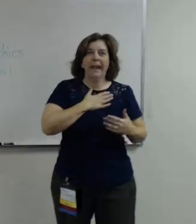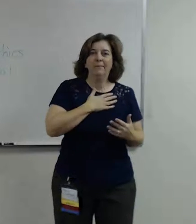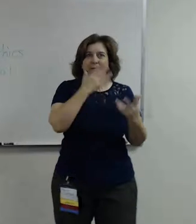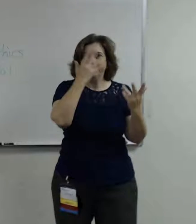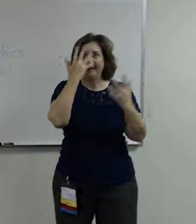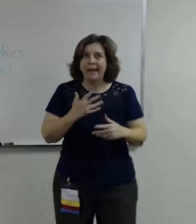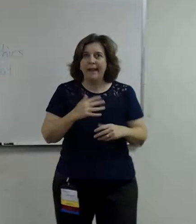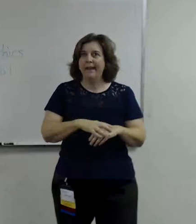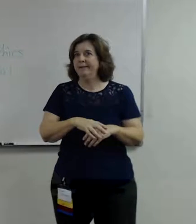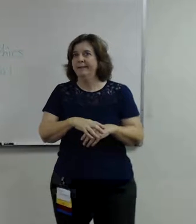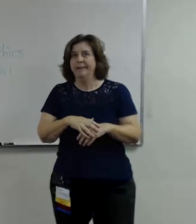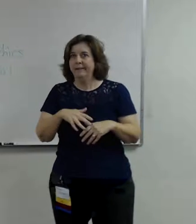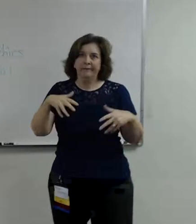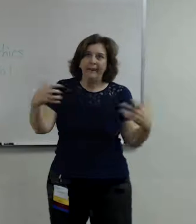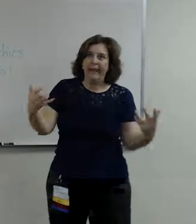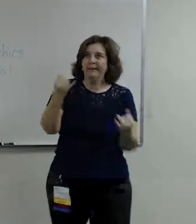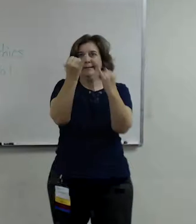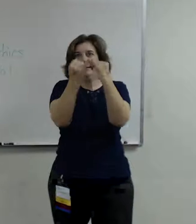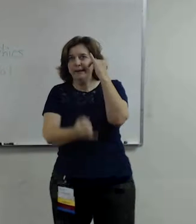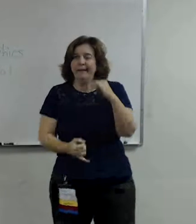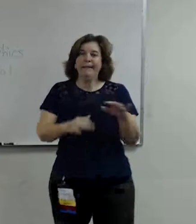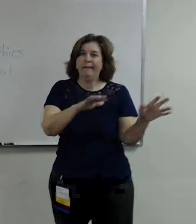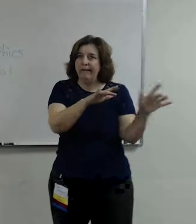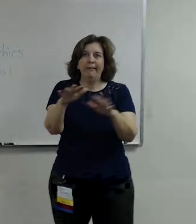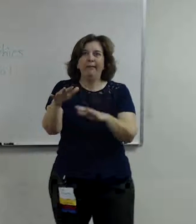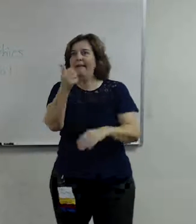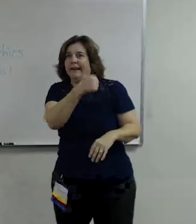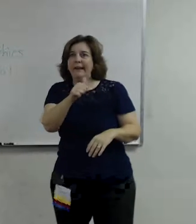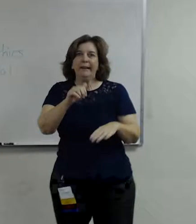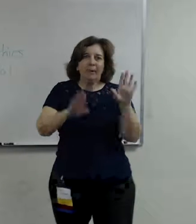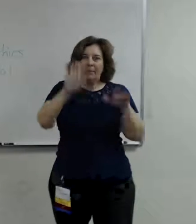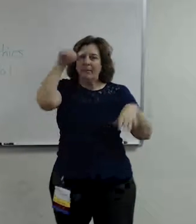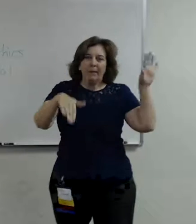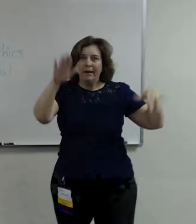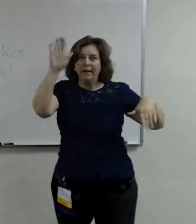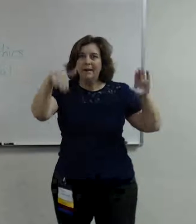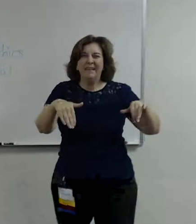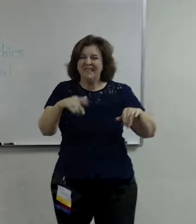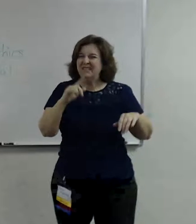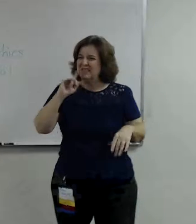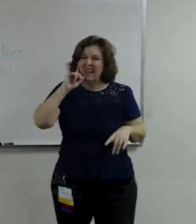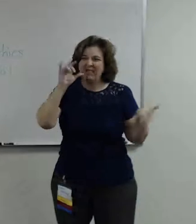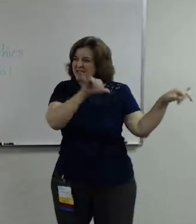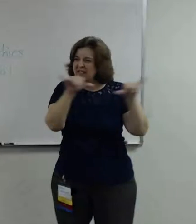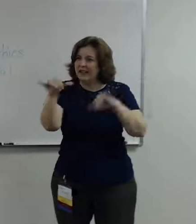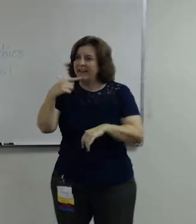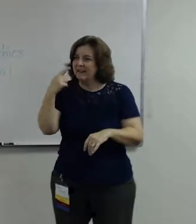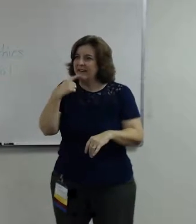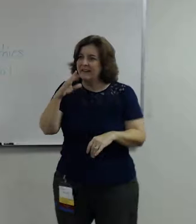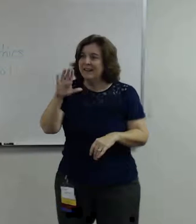happy, sad, fat, skinny, blah, blah, blah, any, blah, blah, blah, blah. Deaf are just like hearing.